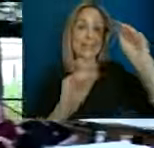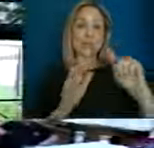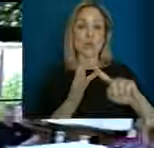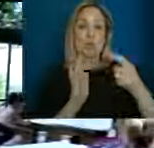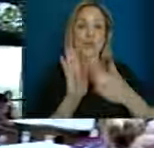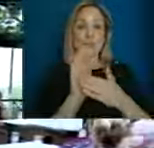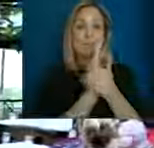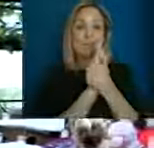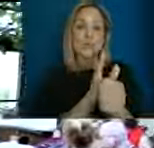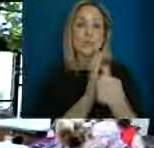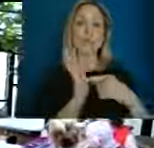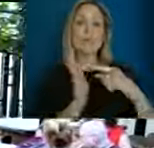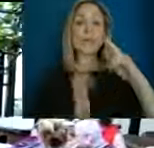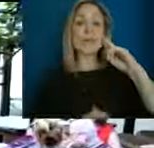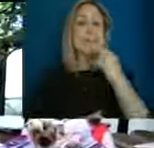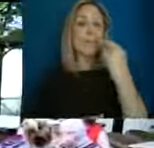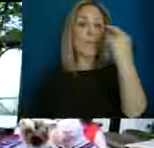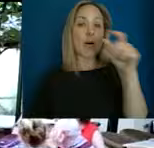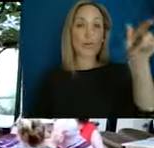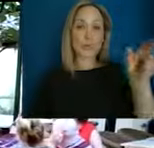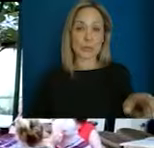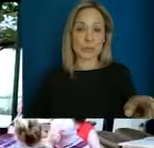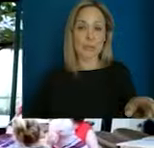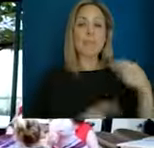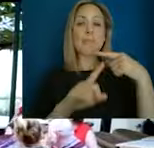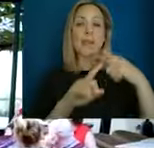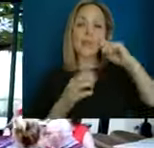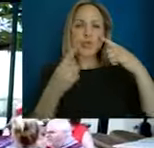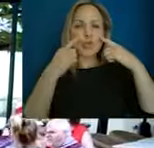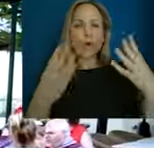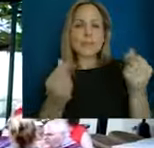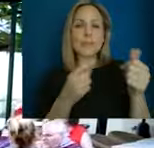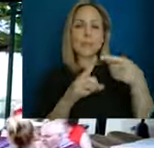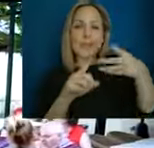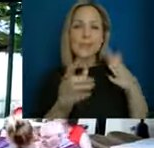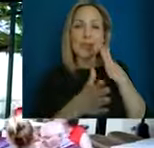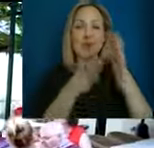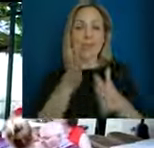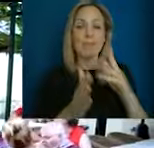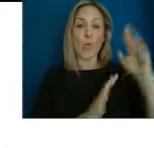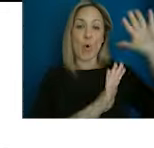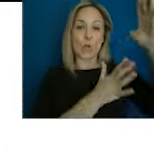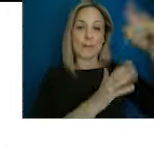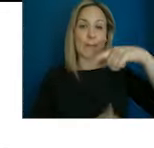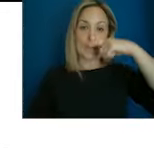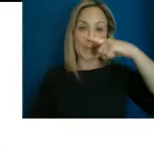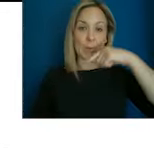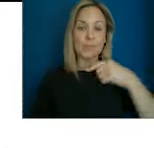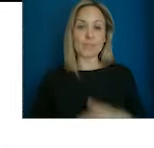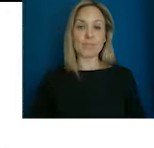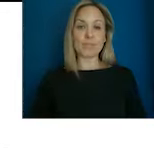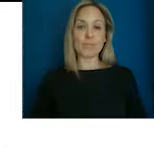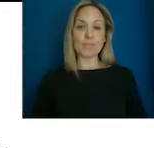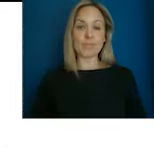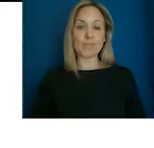to a person who is deafblind, and will show some specific signs to use for Auslan users. The information